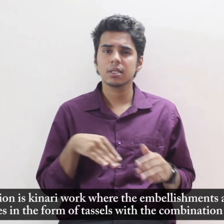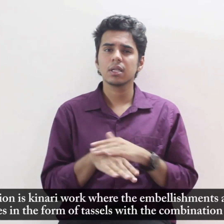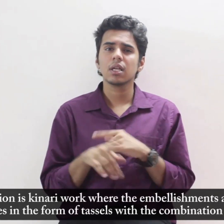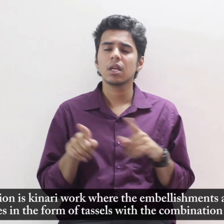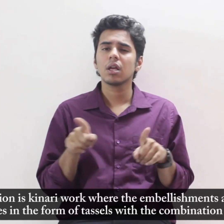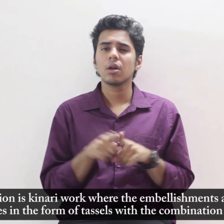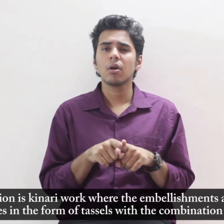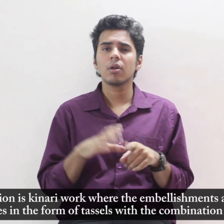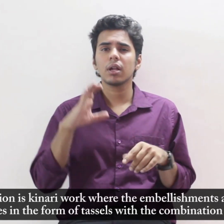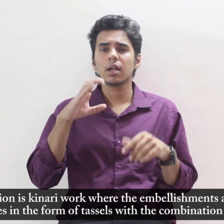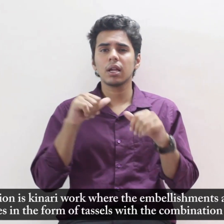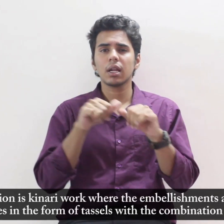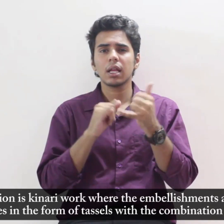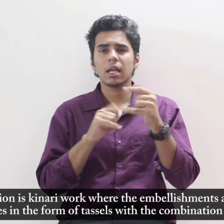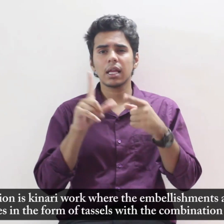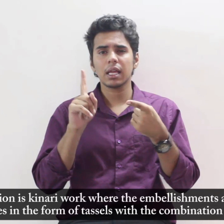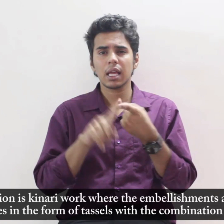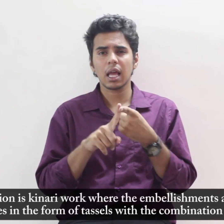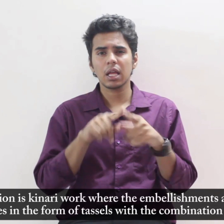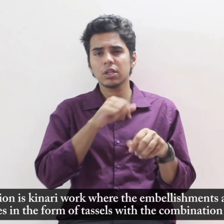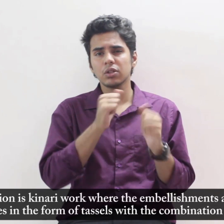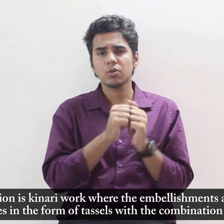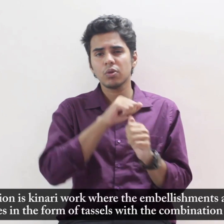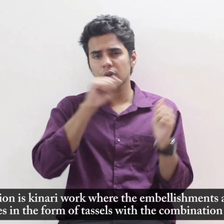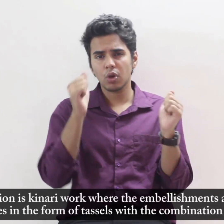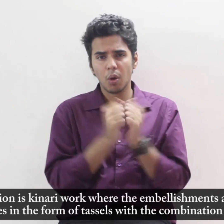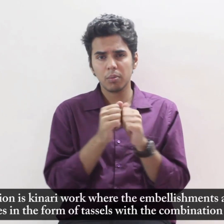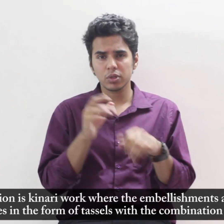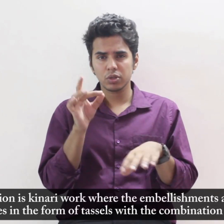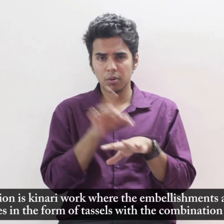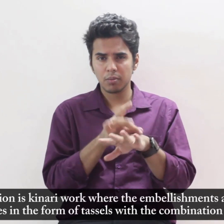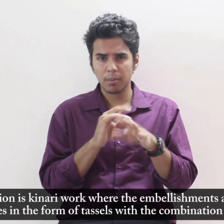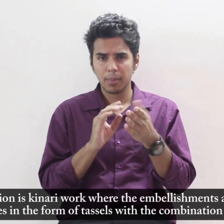tassels with a combination of beads,